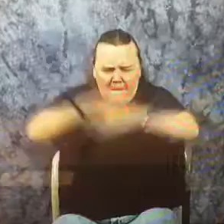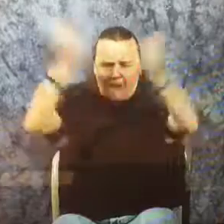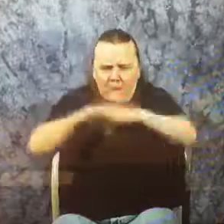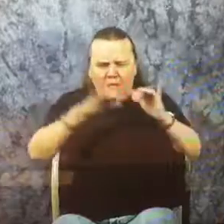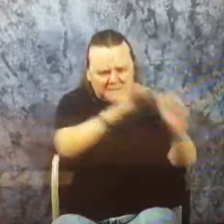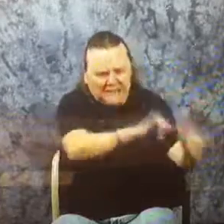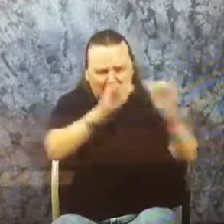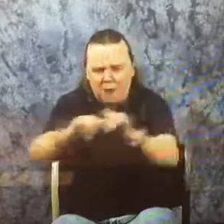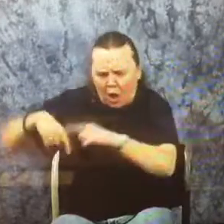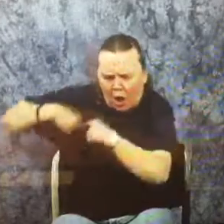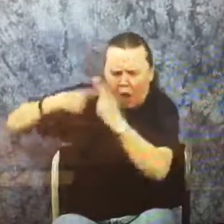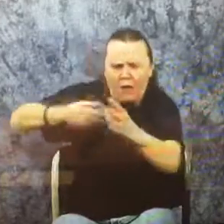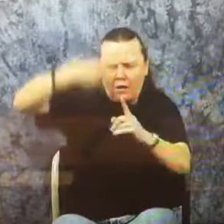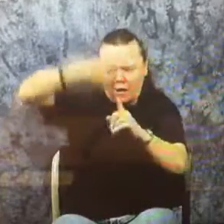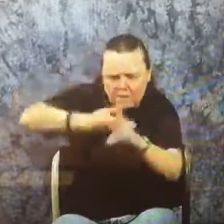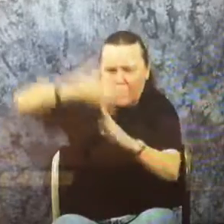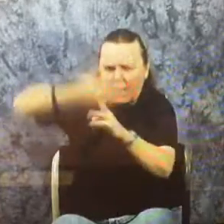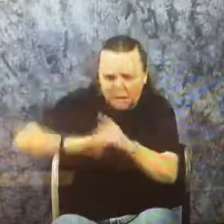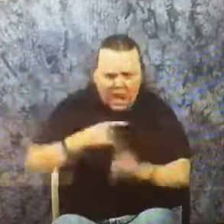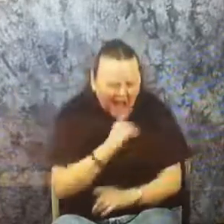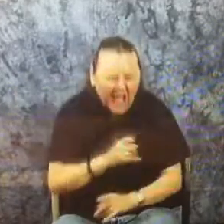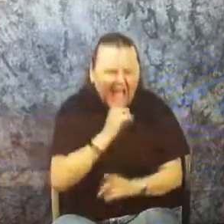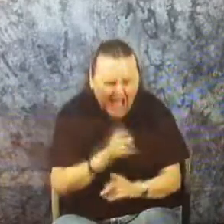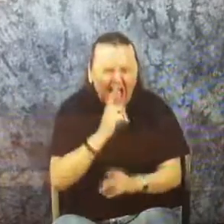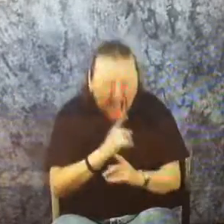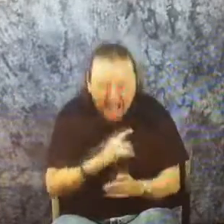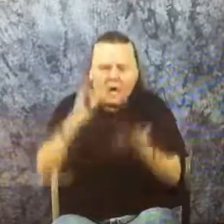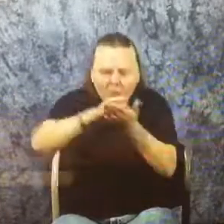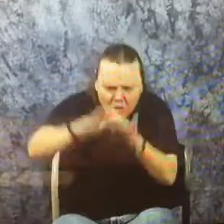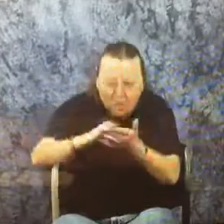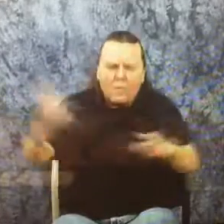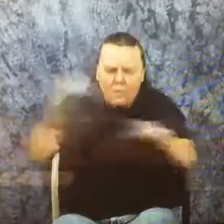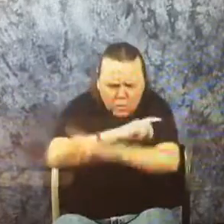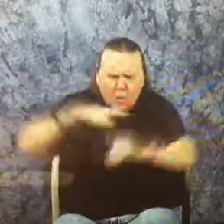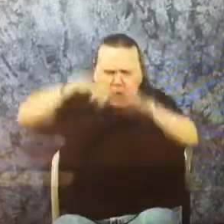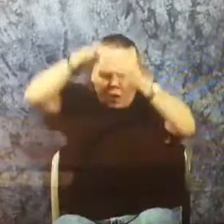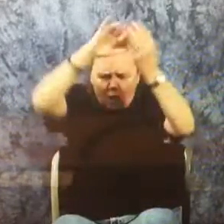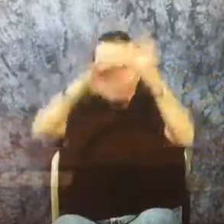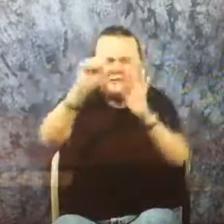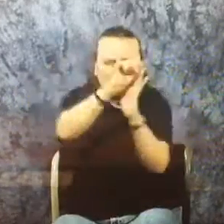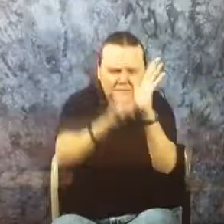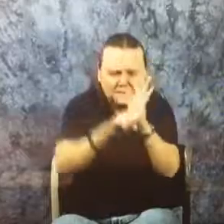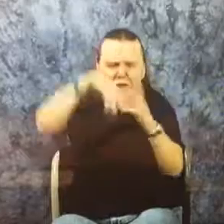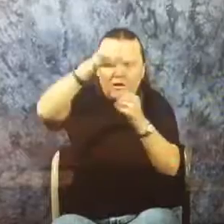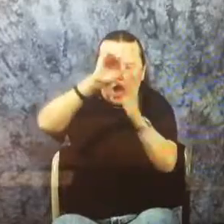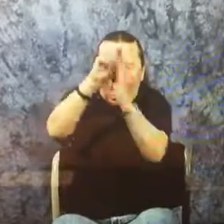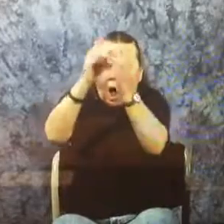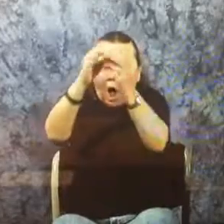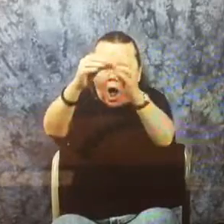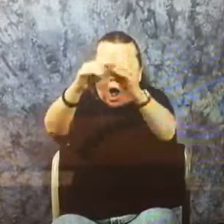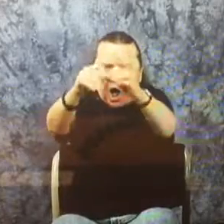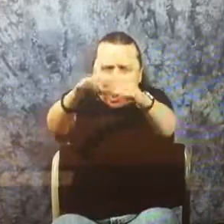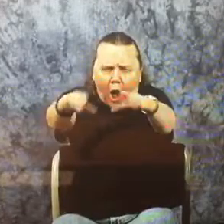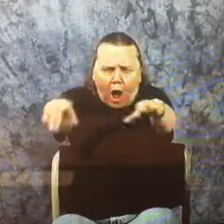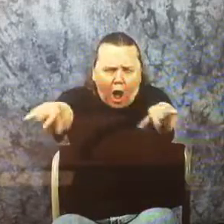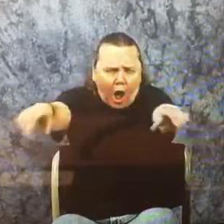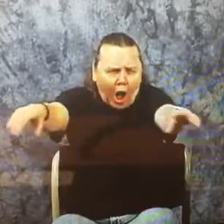some were still obsessed with about what happened for months and months in New York and all these other states and all these things